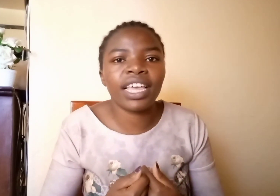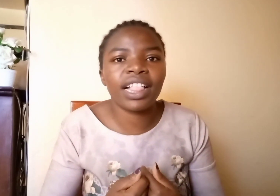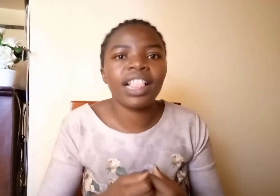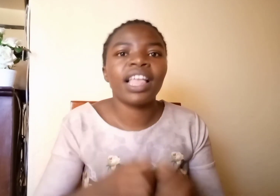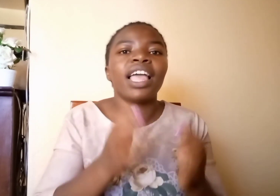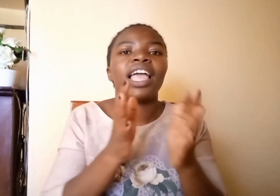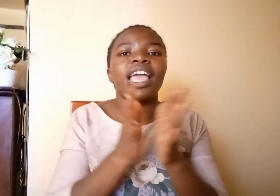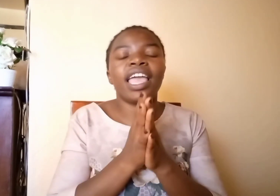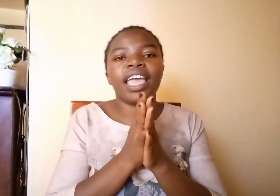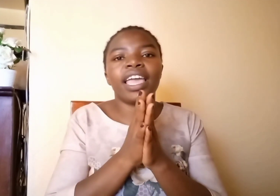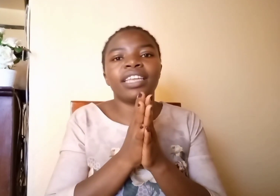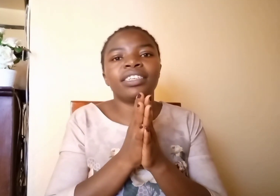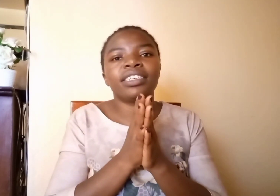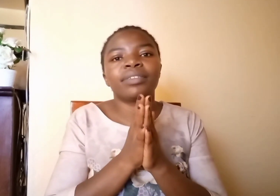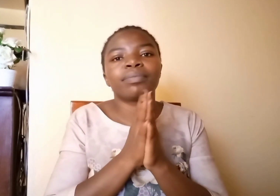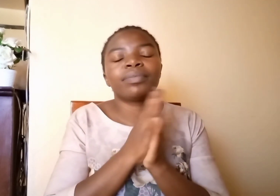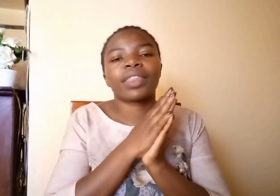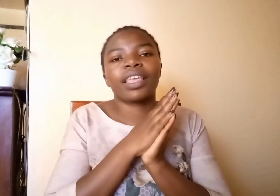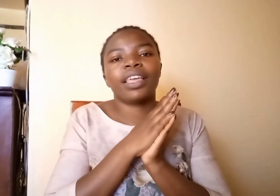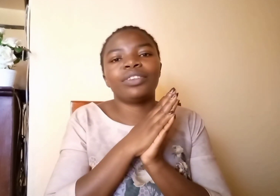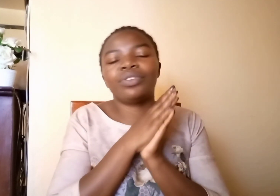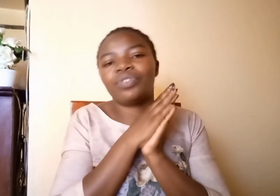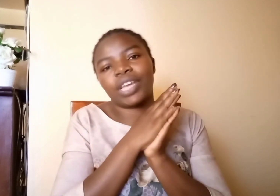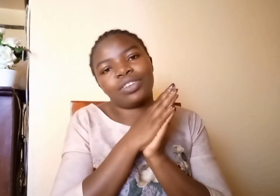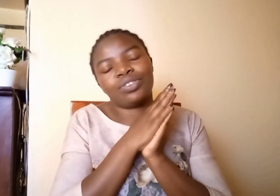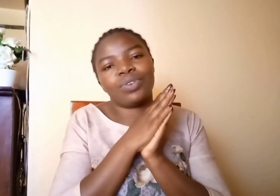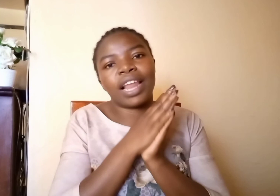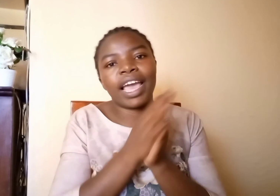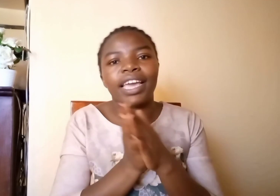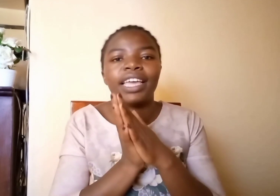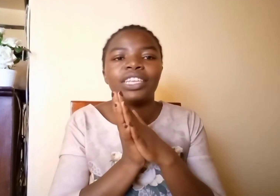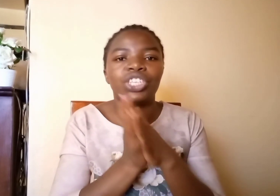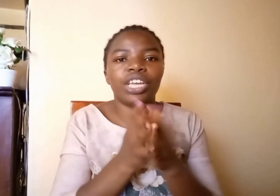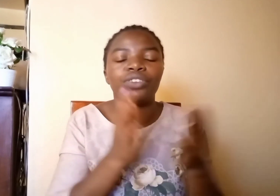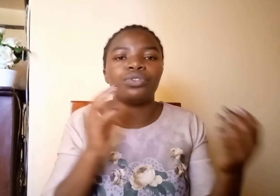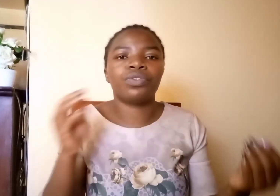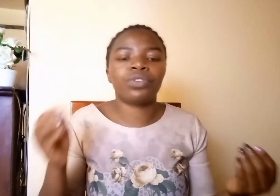channel, and don't forget to like and share to your friends